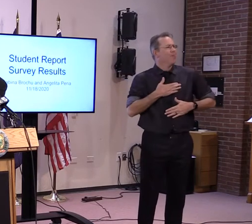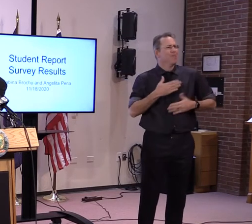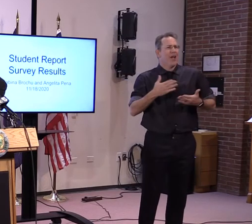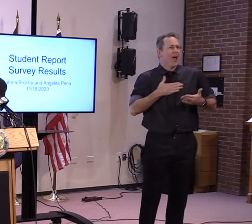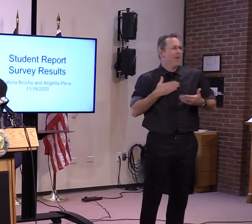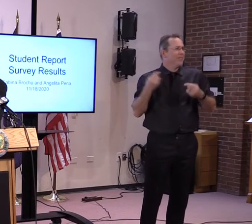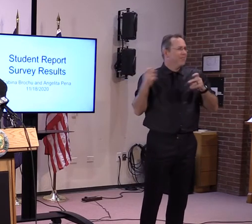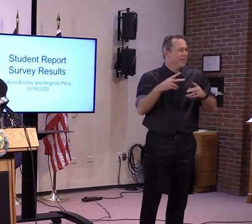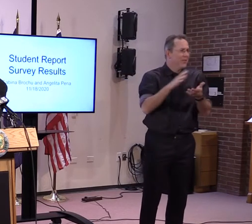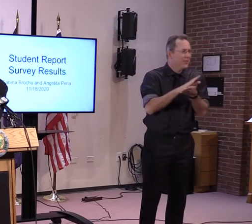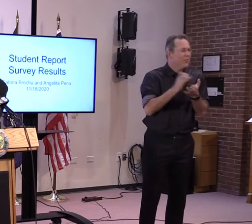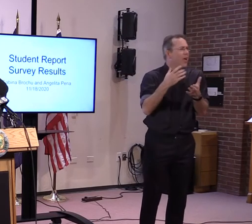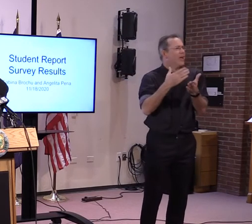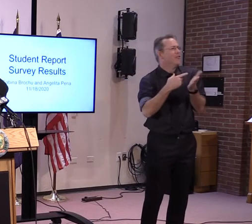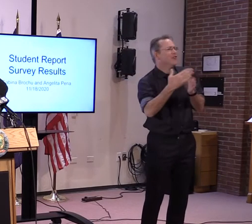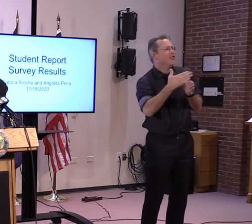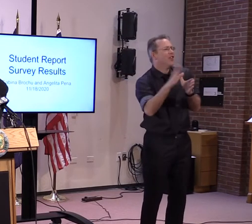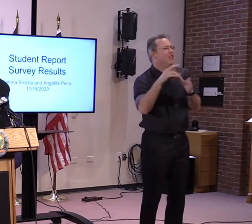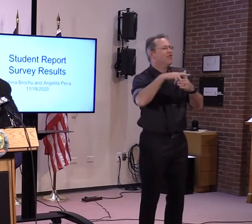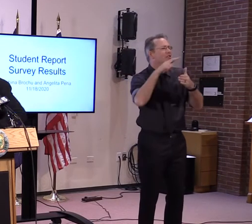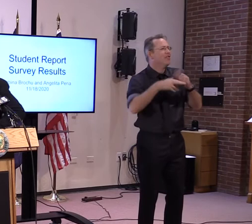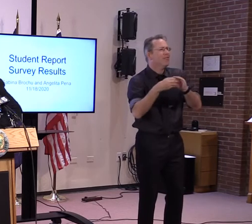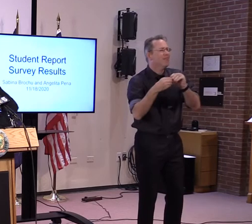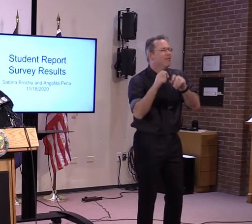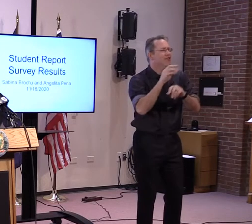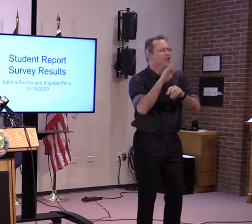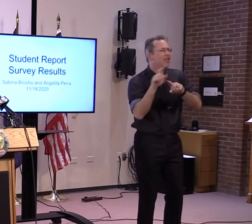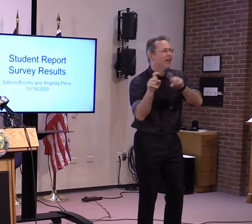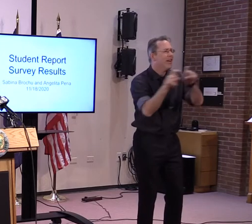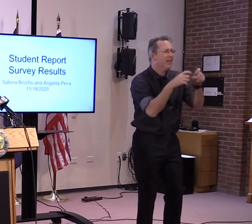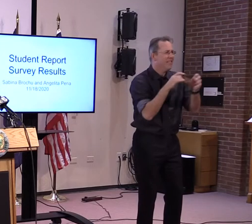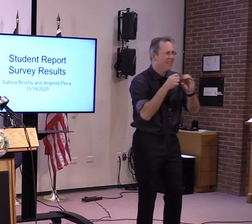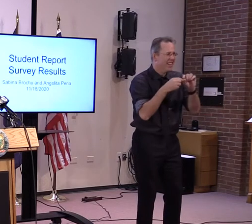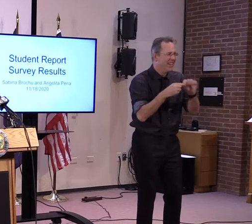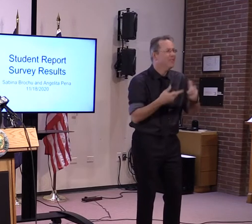this data with the state and people beyond the state board.